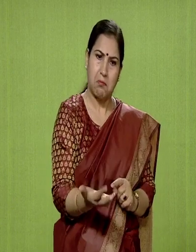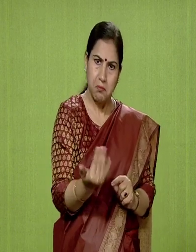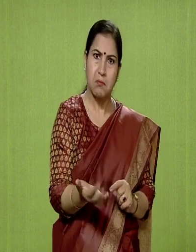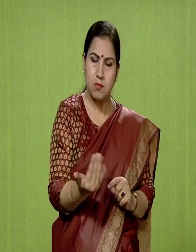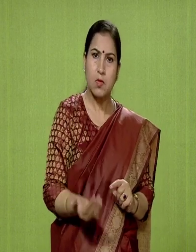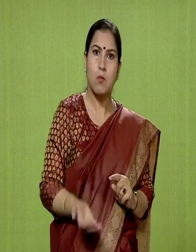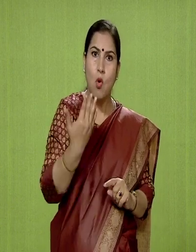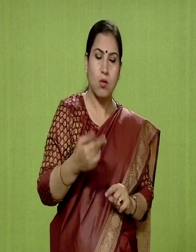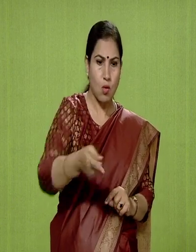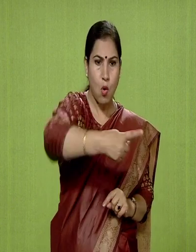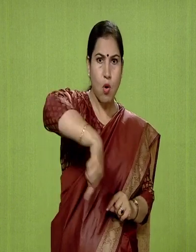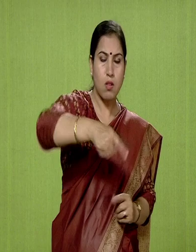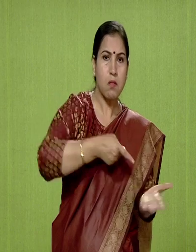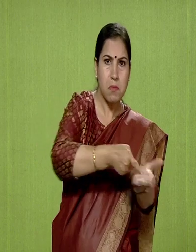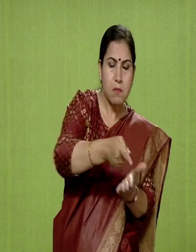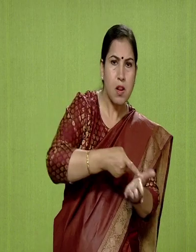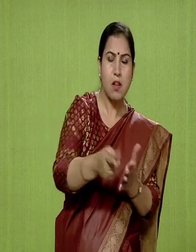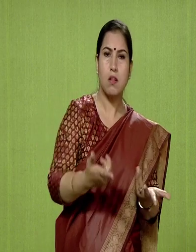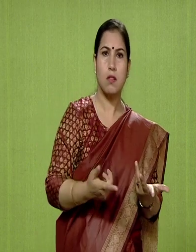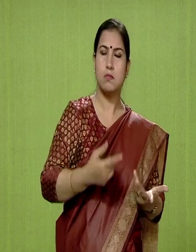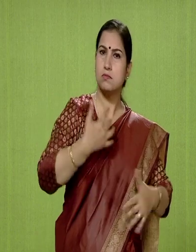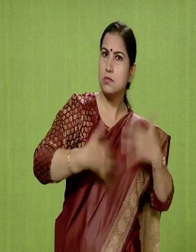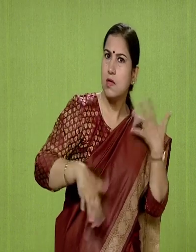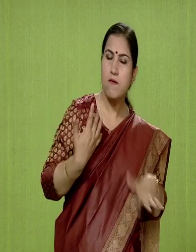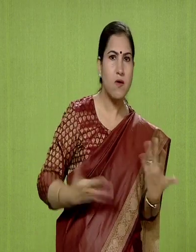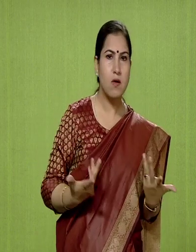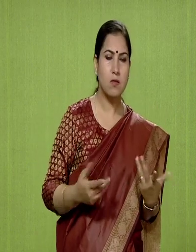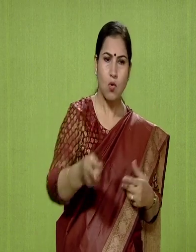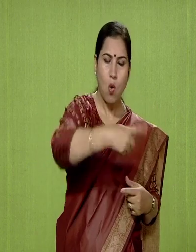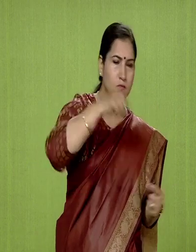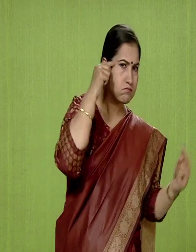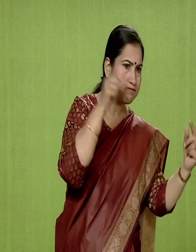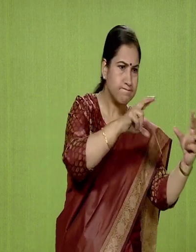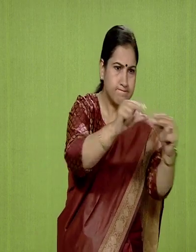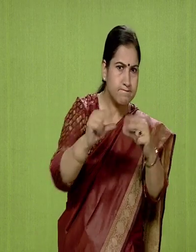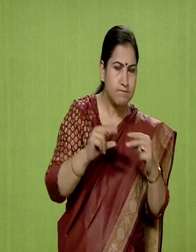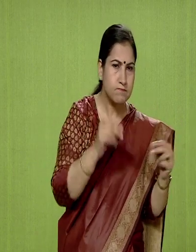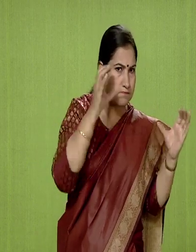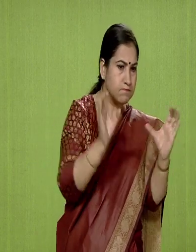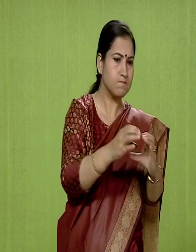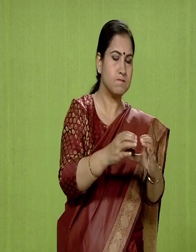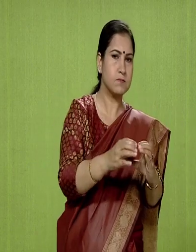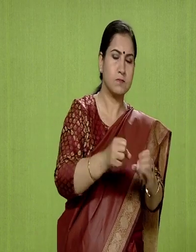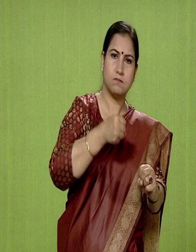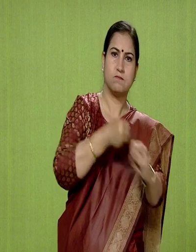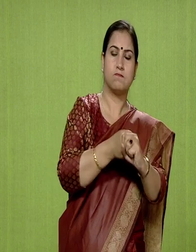The people of Kheda organized a movement against the increased taxes.